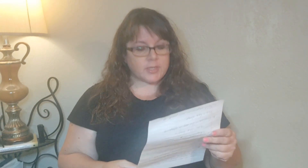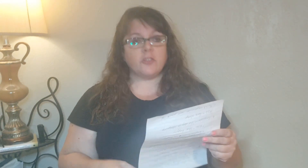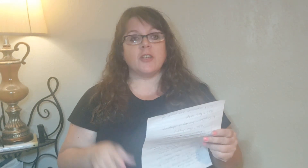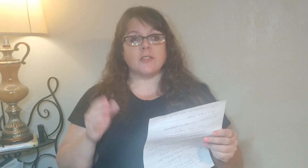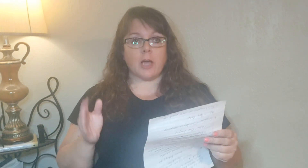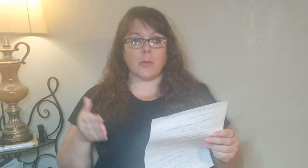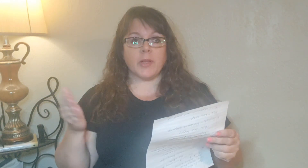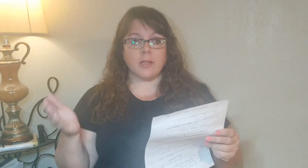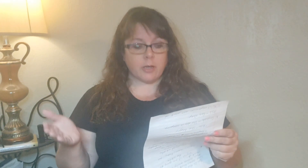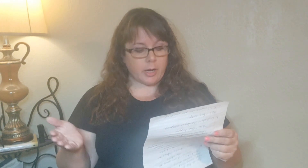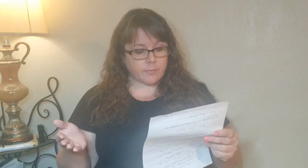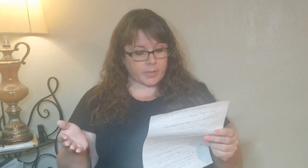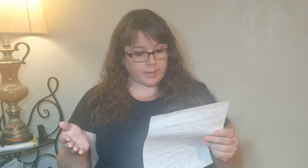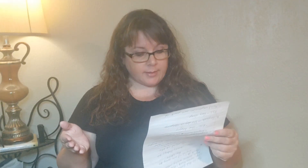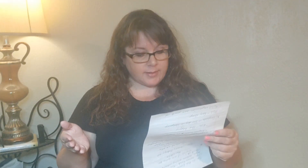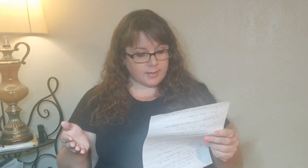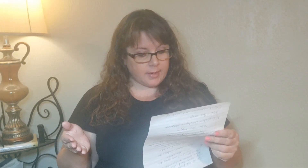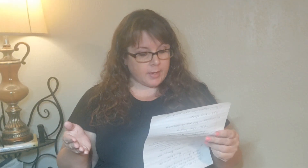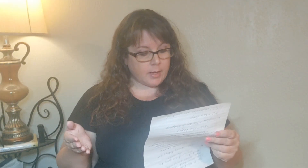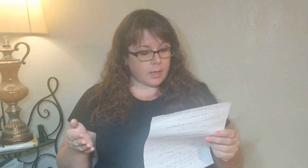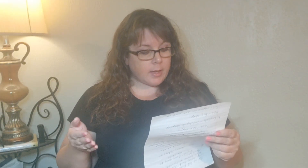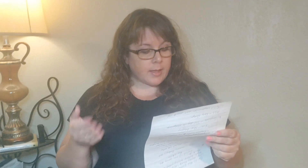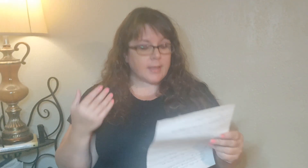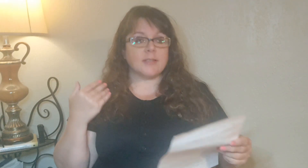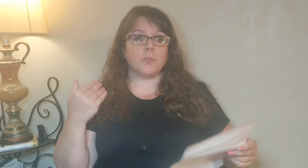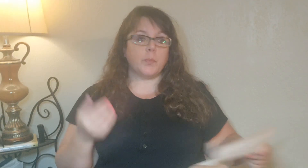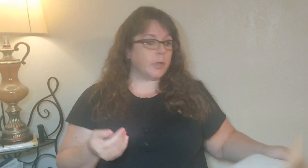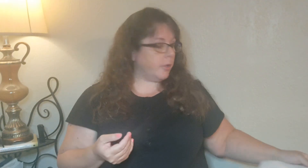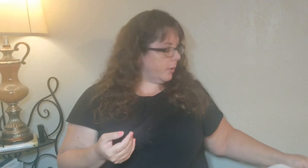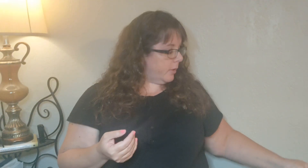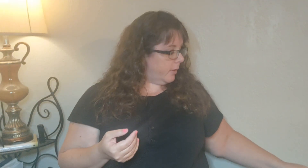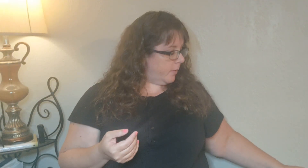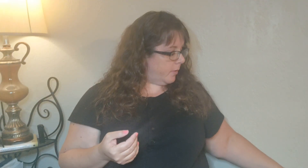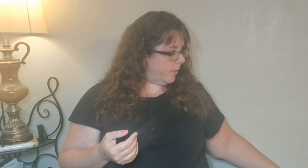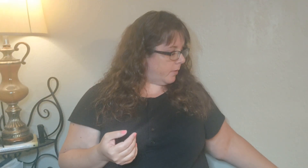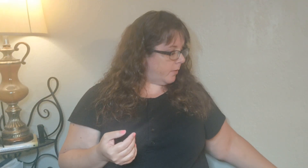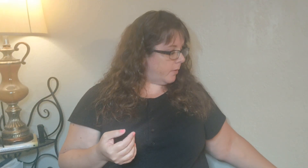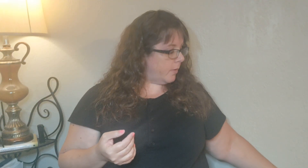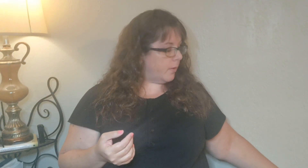such as topic and comment, is book,